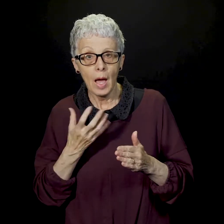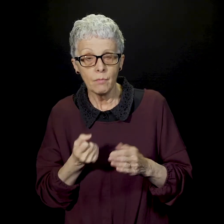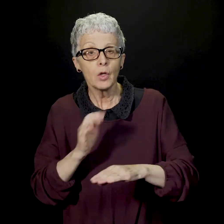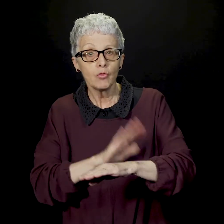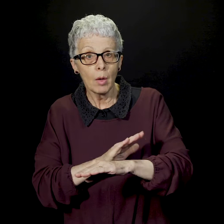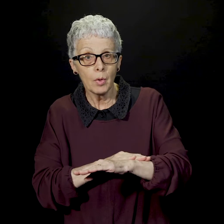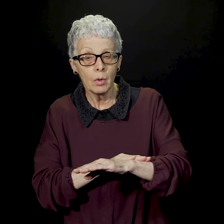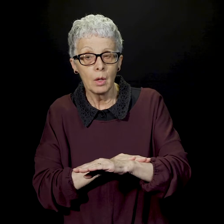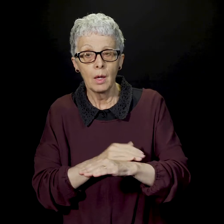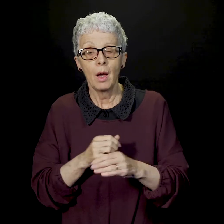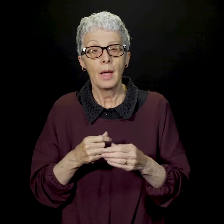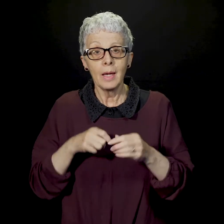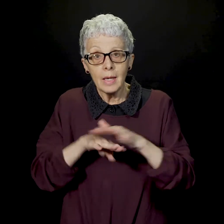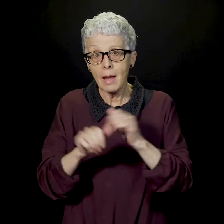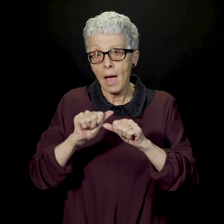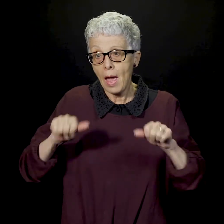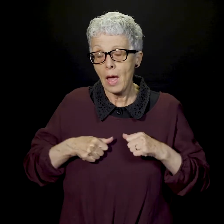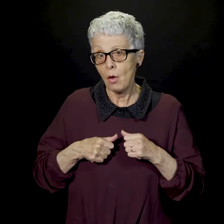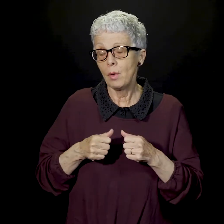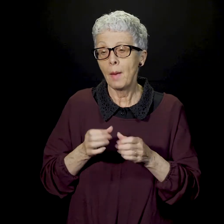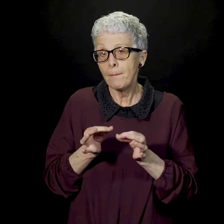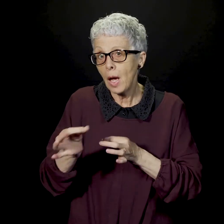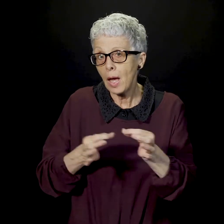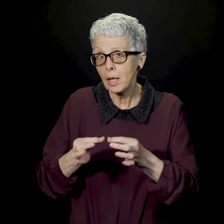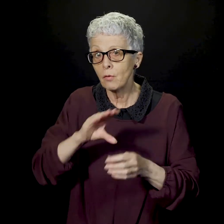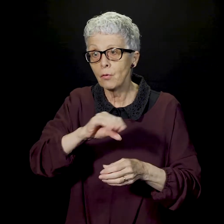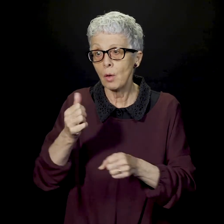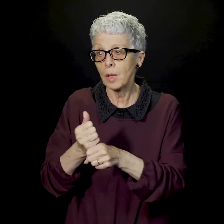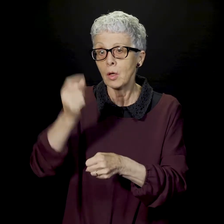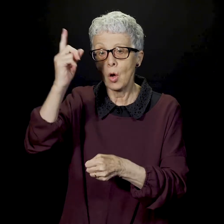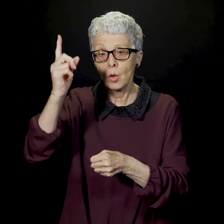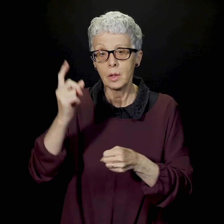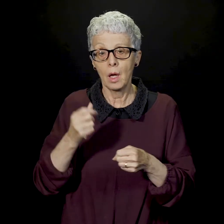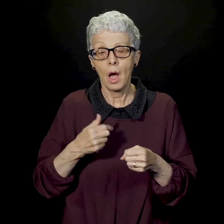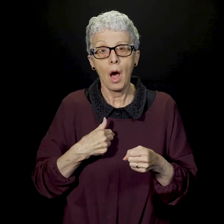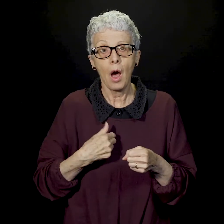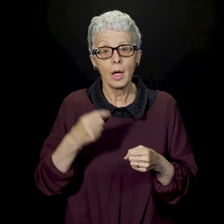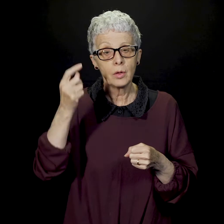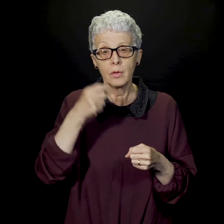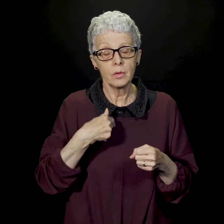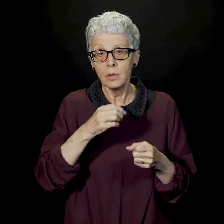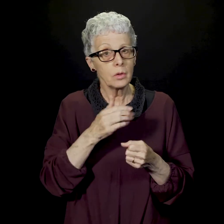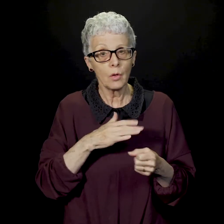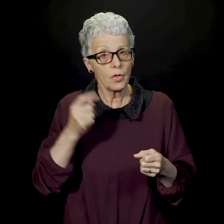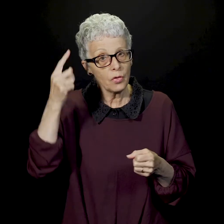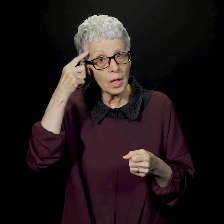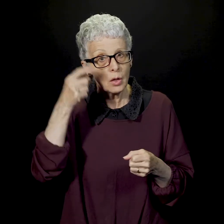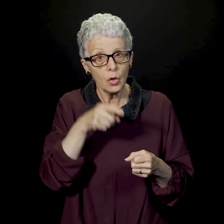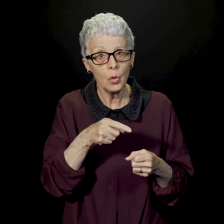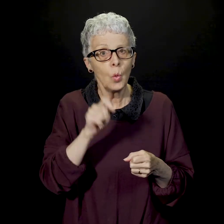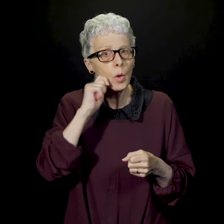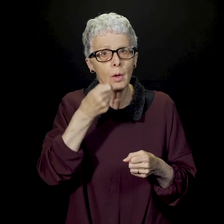to God's plan in our life, I don't believe that the opposition would set out to make me become or make you become really